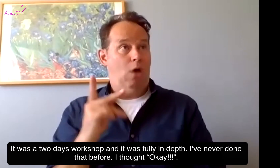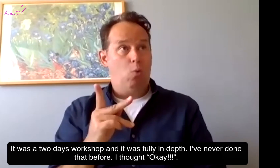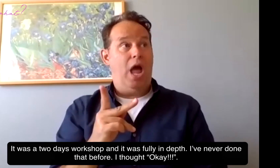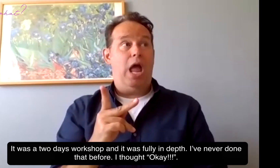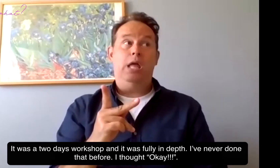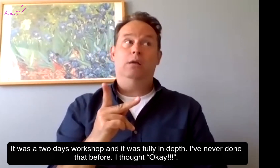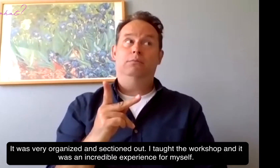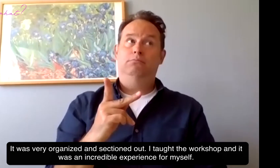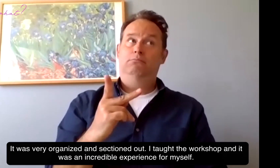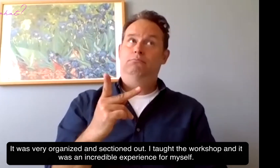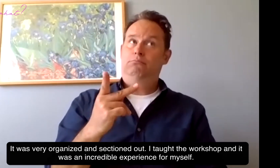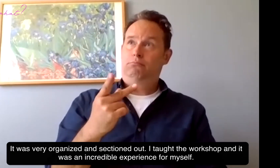okay.